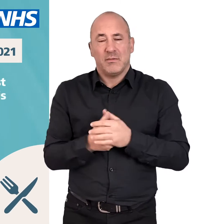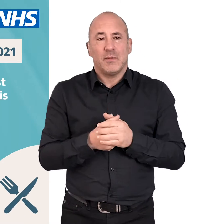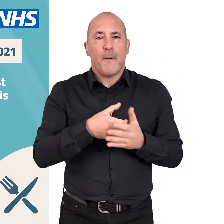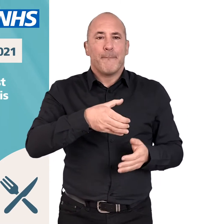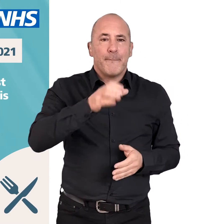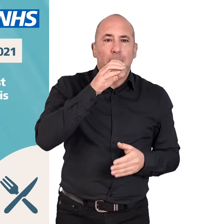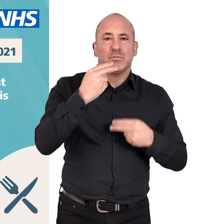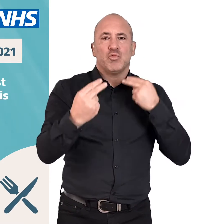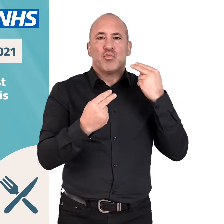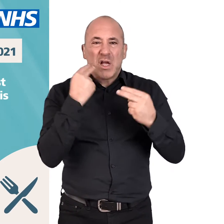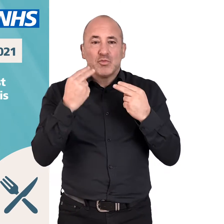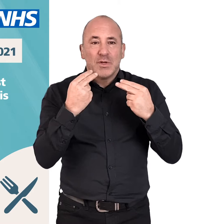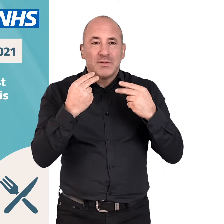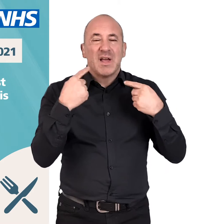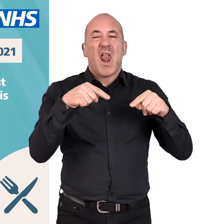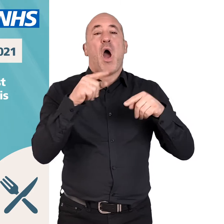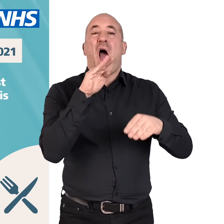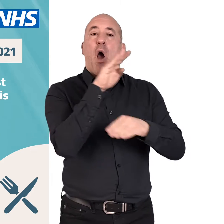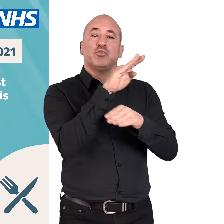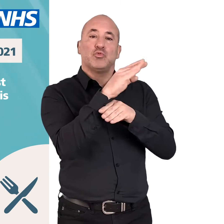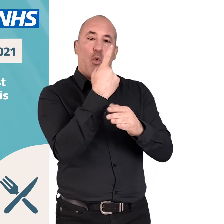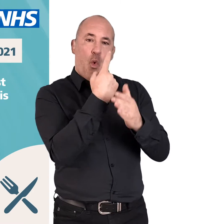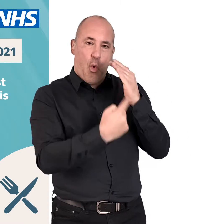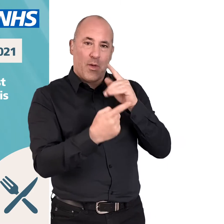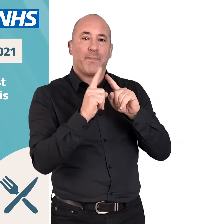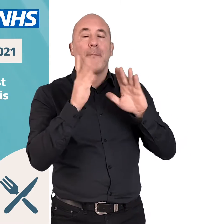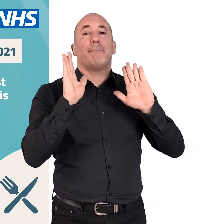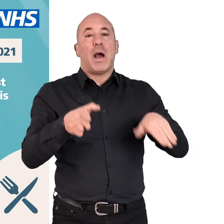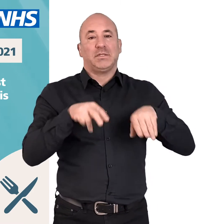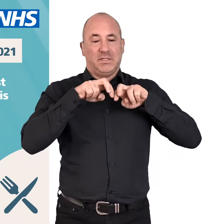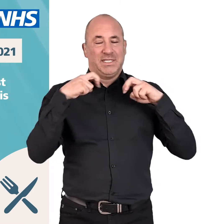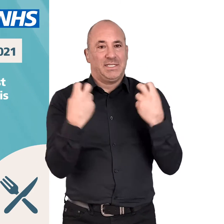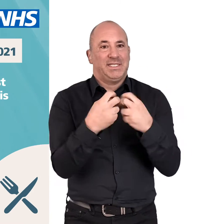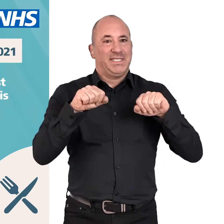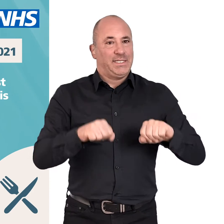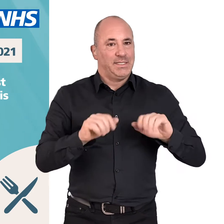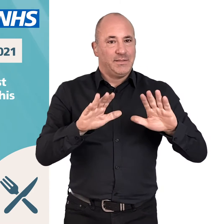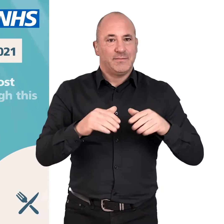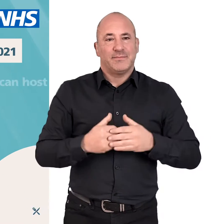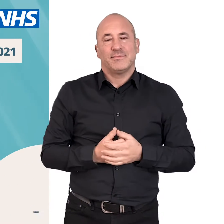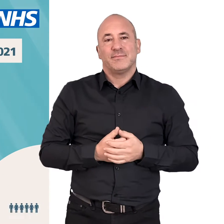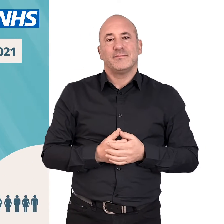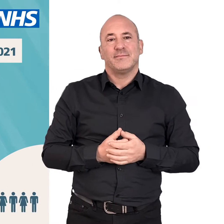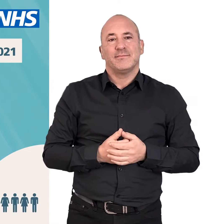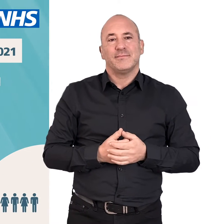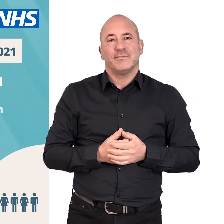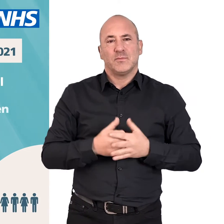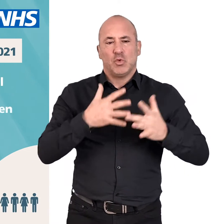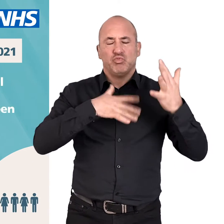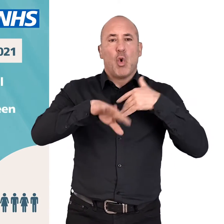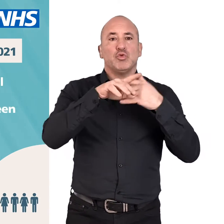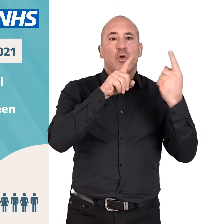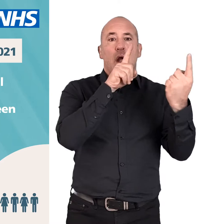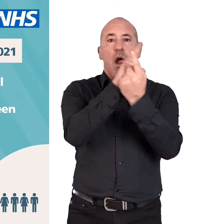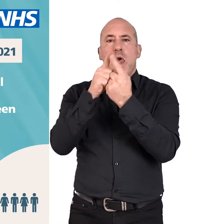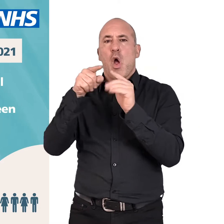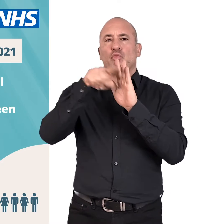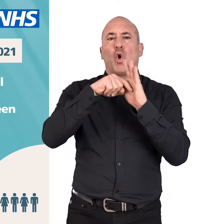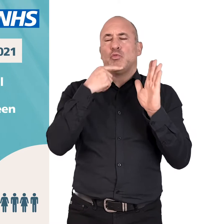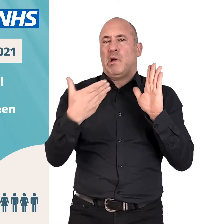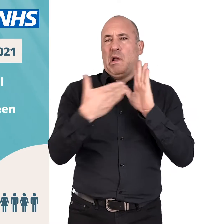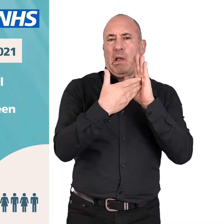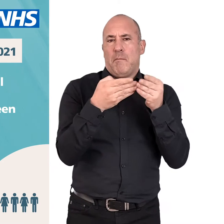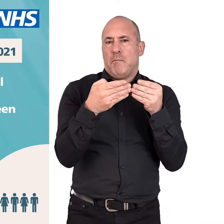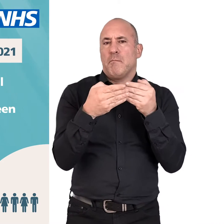Pubs and restaurants can host people outdoors, although this must be while seated. Wider social contact